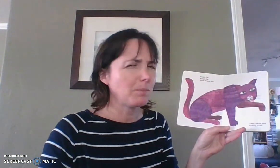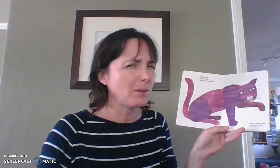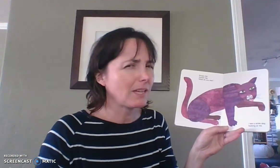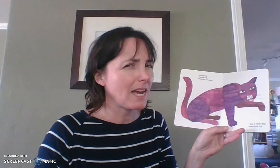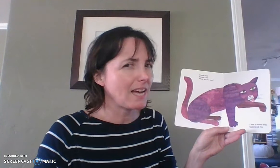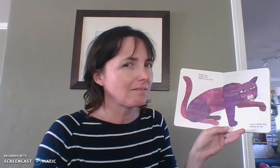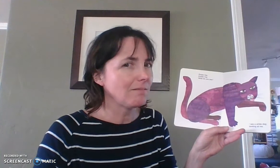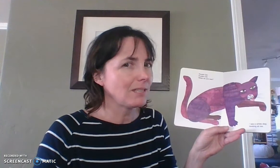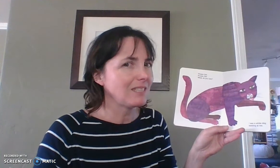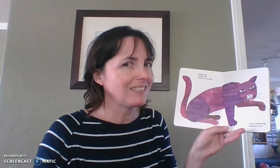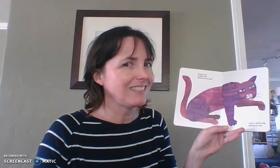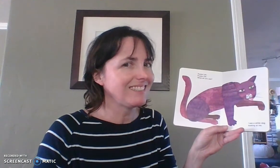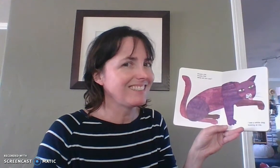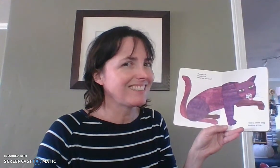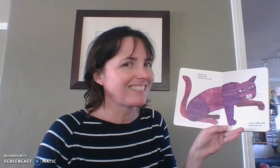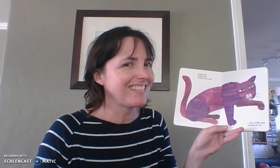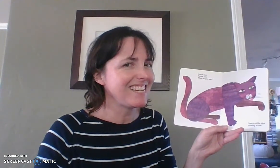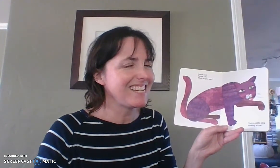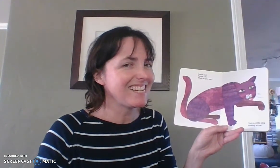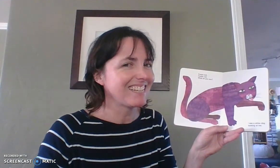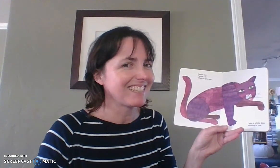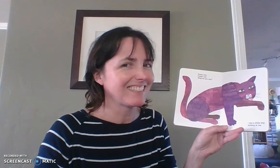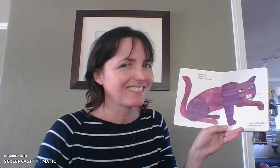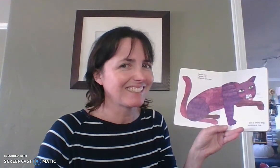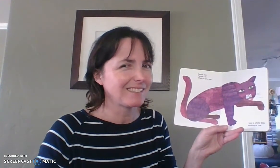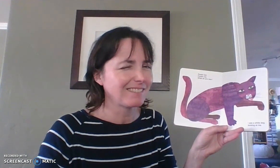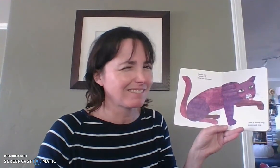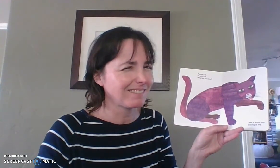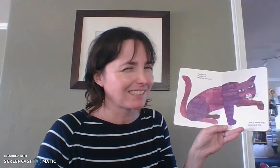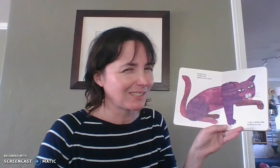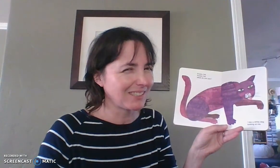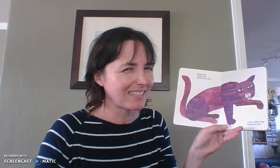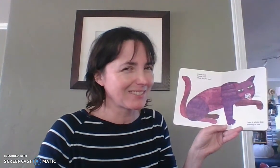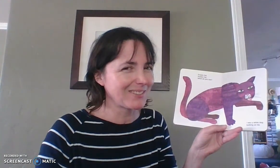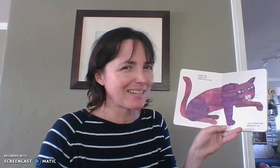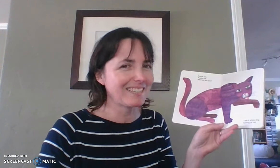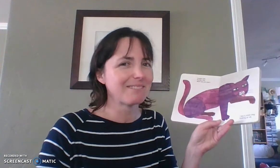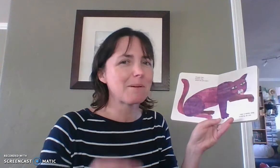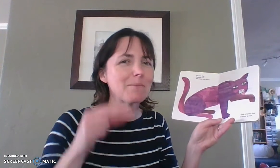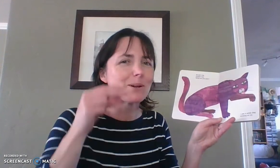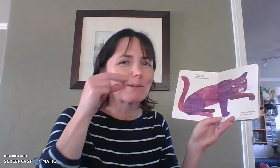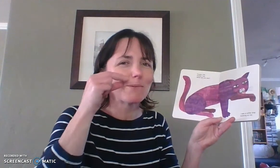Purple cat, what do you see? Did you get to do it? Remember the